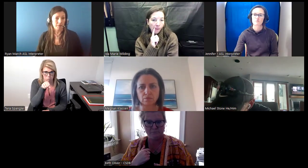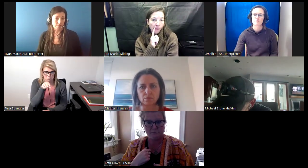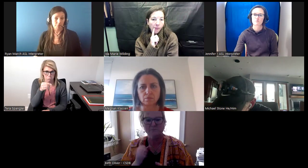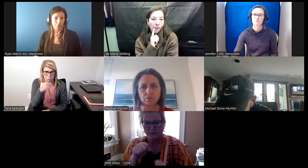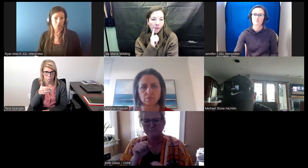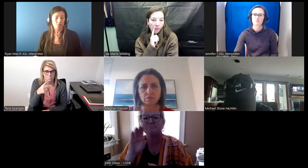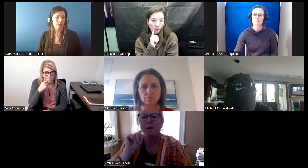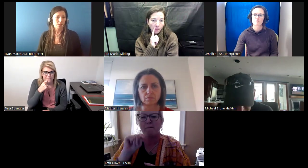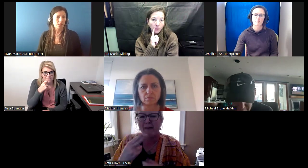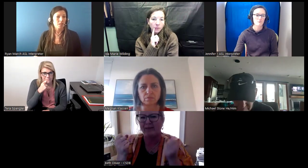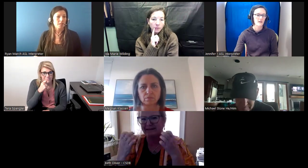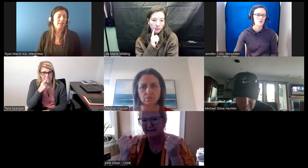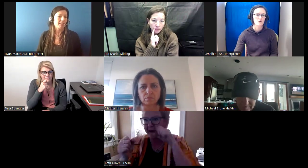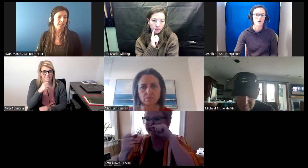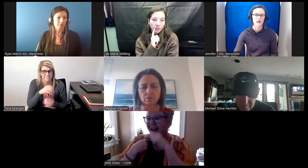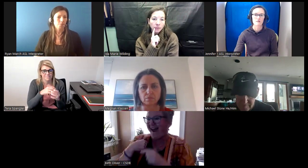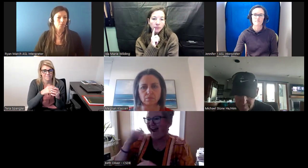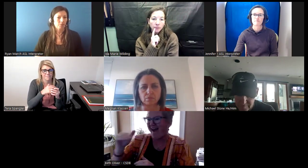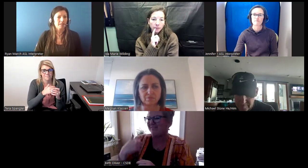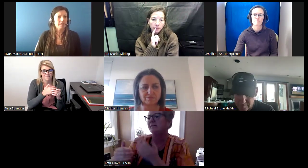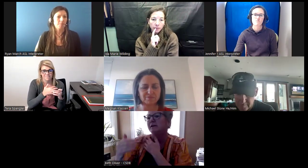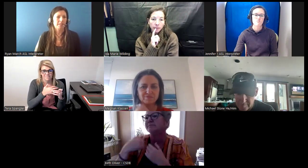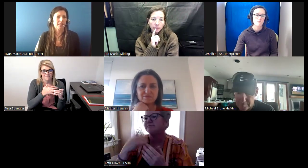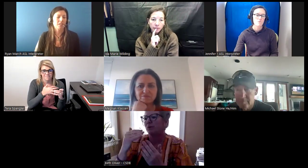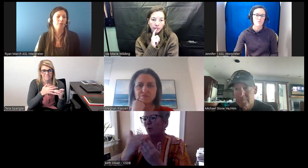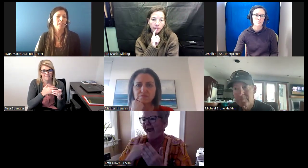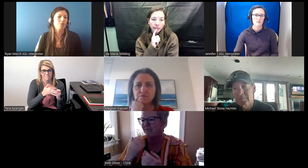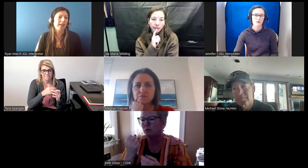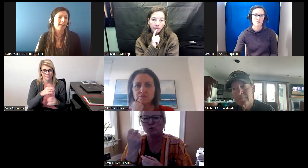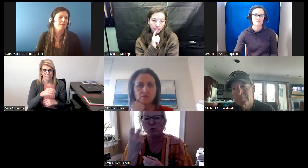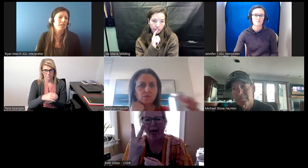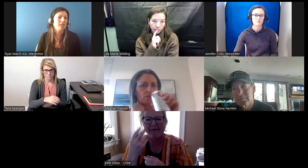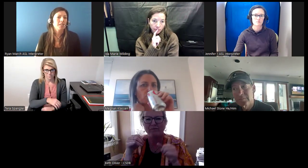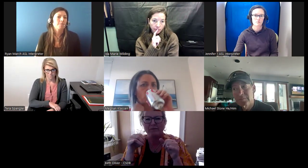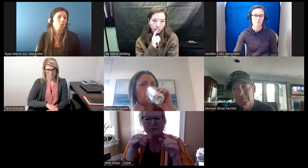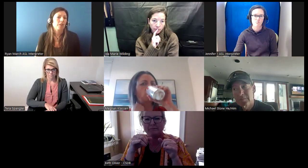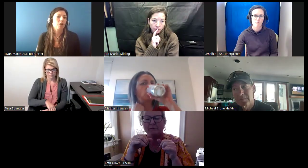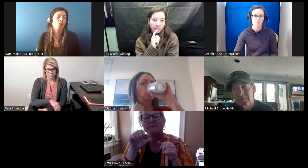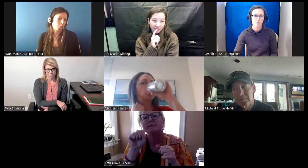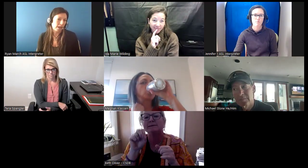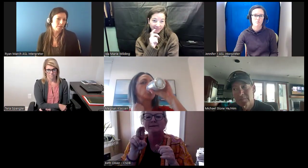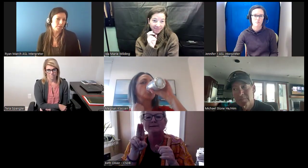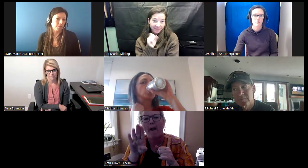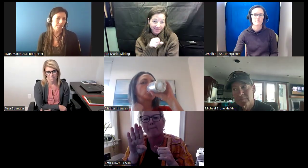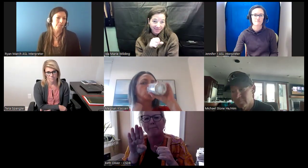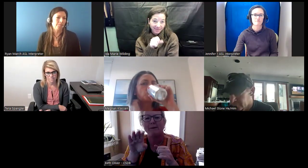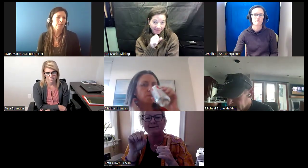I mean, Yeah, no, this you is go ahead. this is best signing. So I do have there are